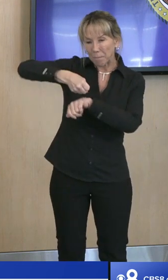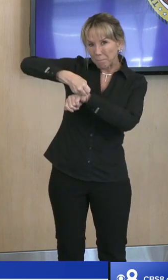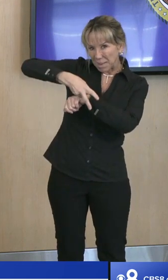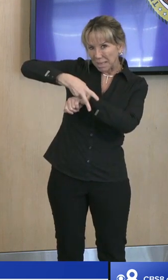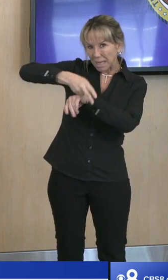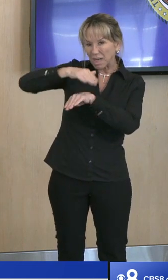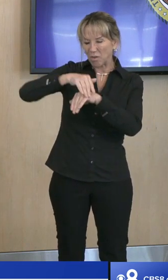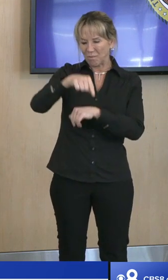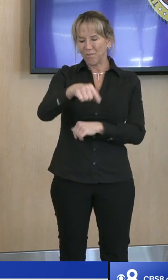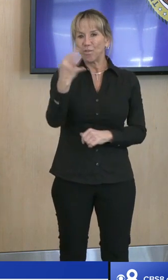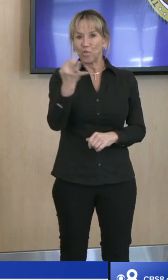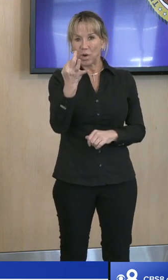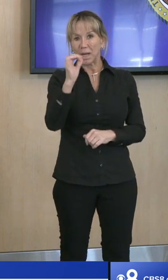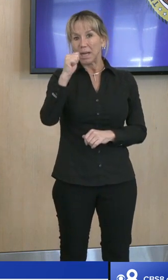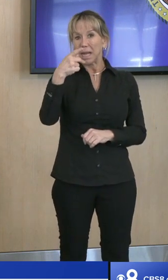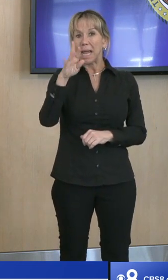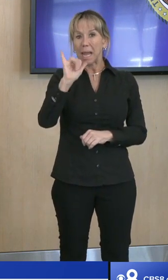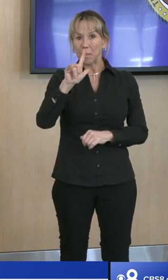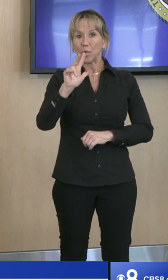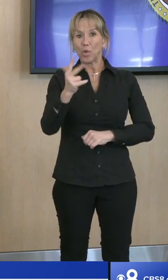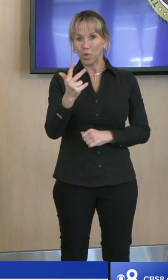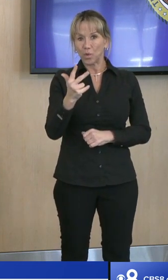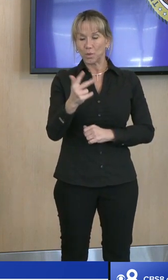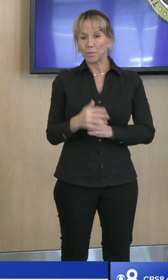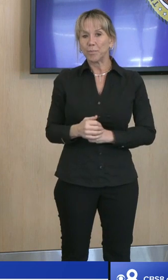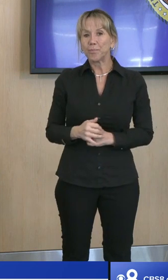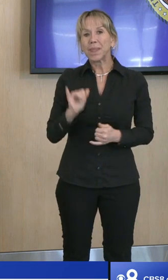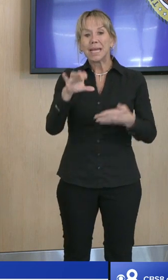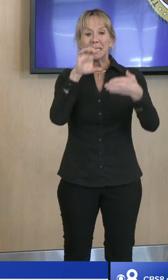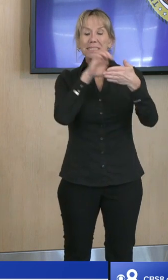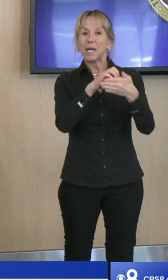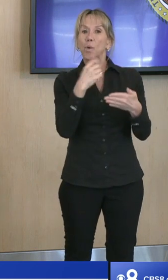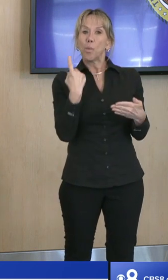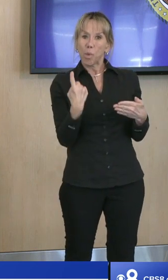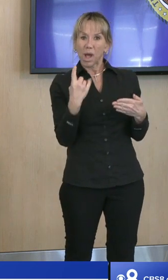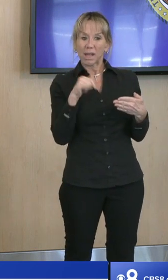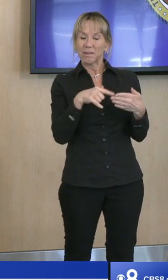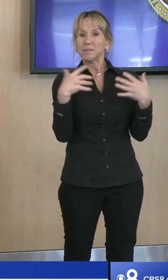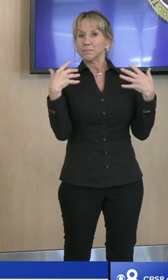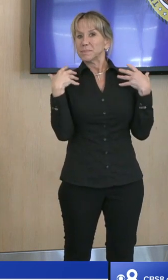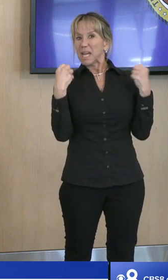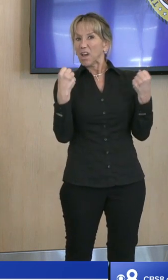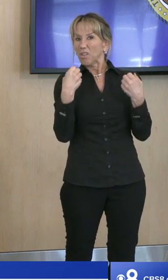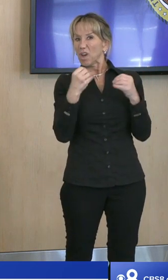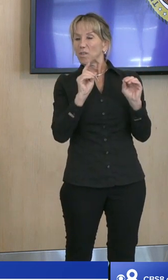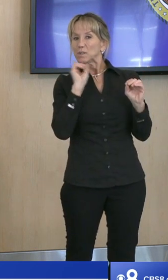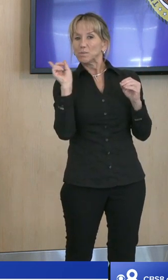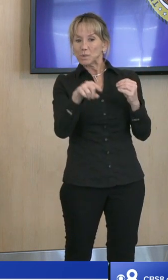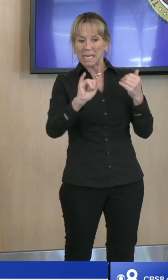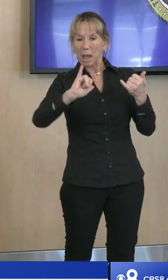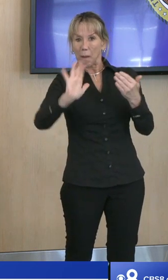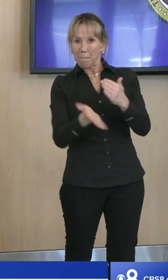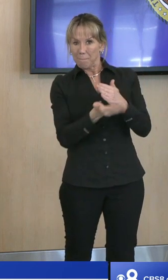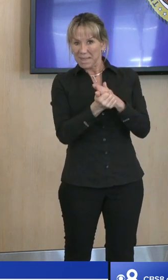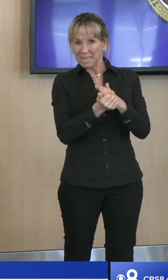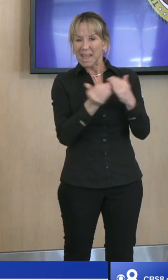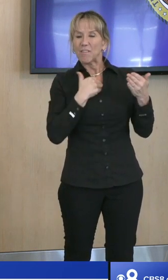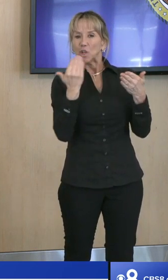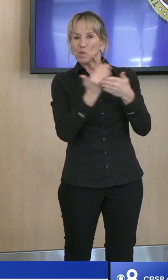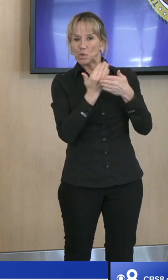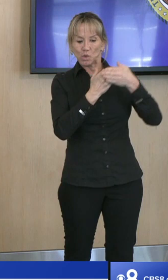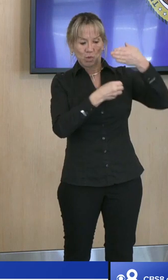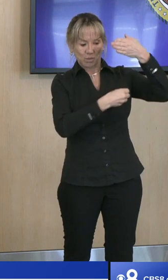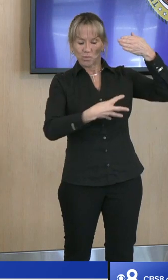midnight on Friday, April 3rd. Section 1 of the health officer order shall be amended to add new subsections